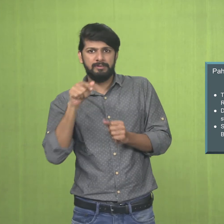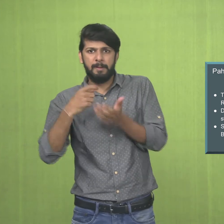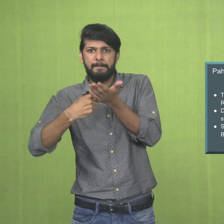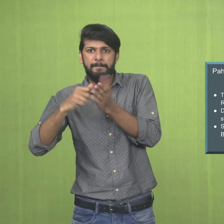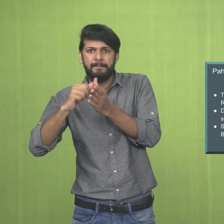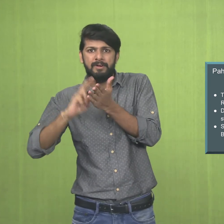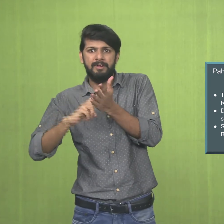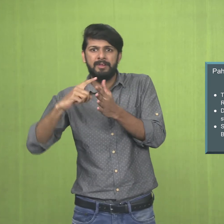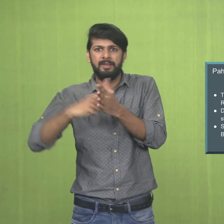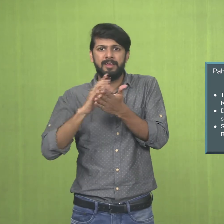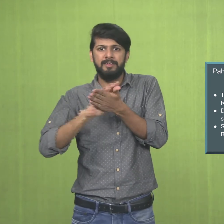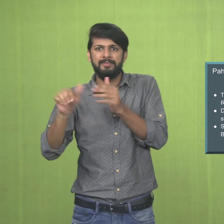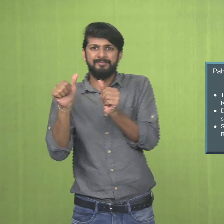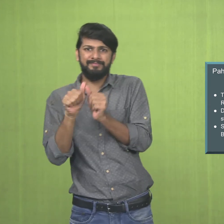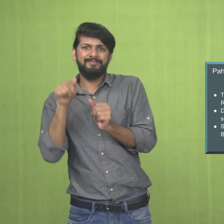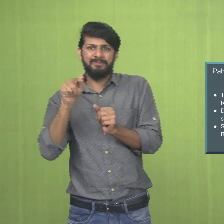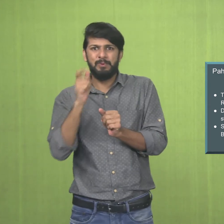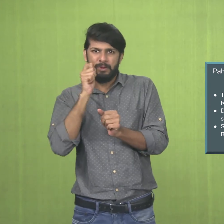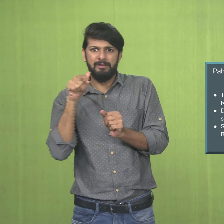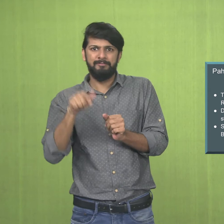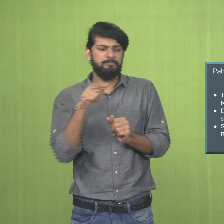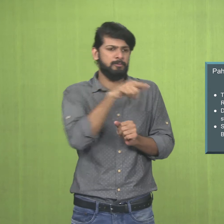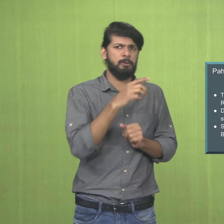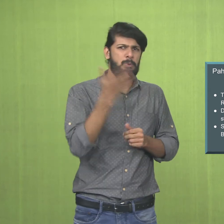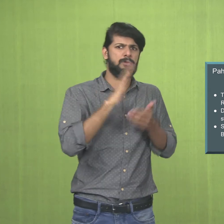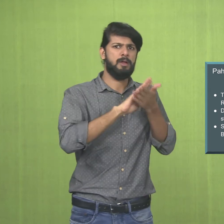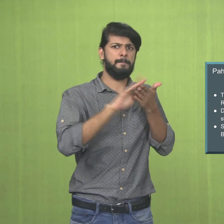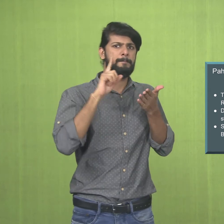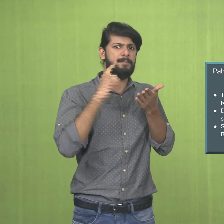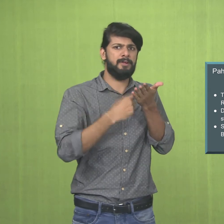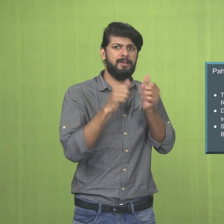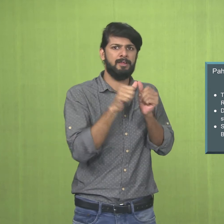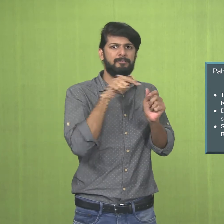classics like Heer and Ranjha, which would be popular topics for painting.